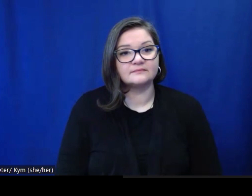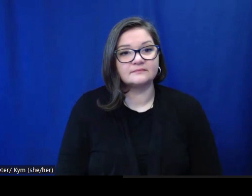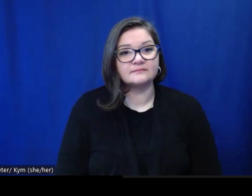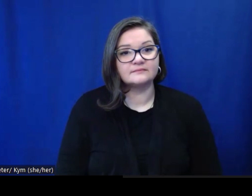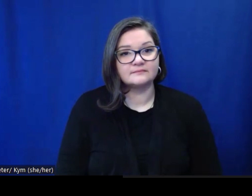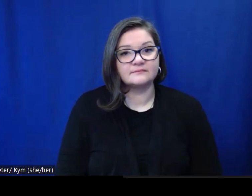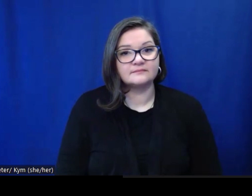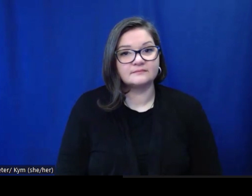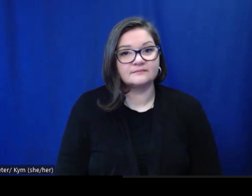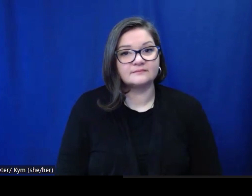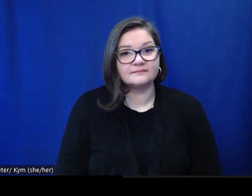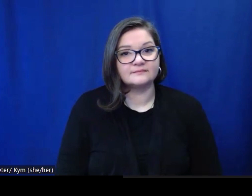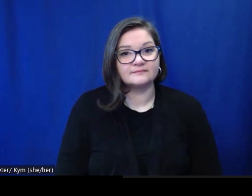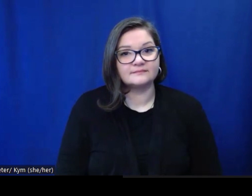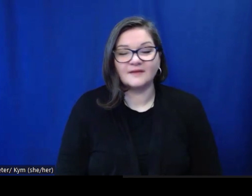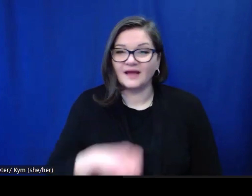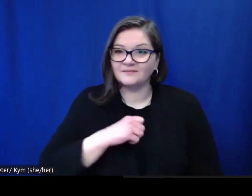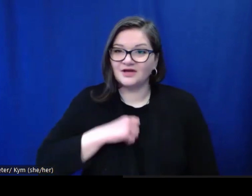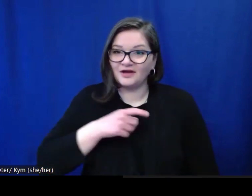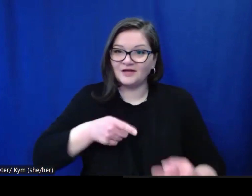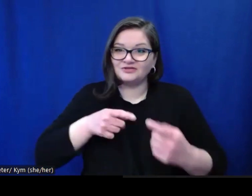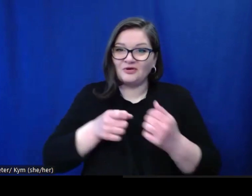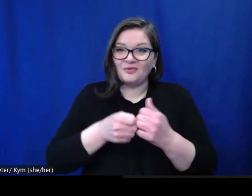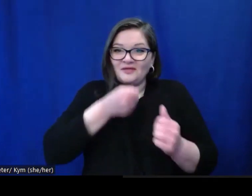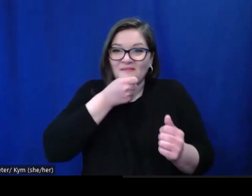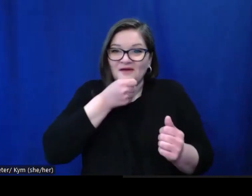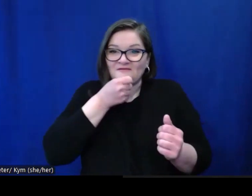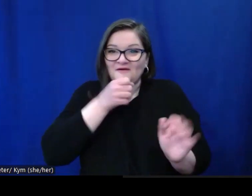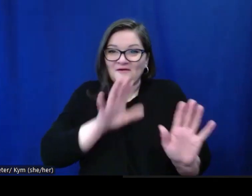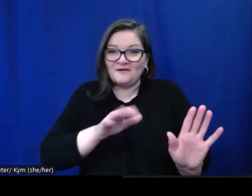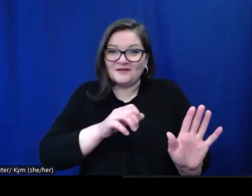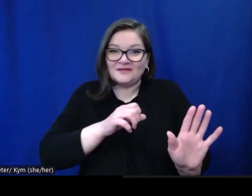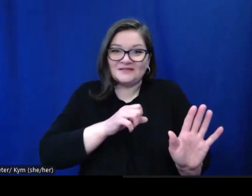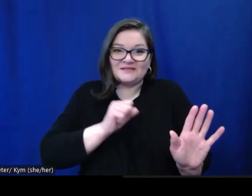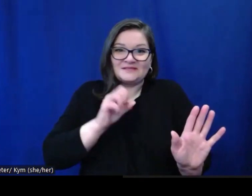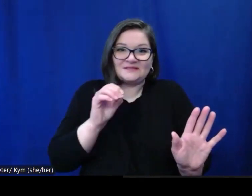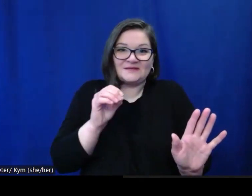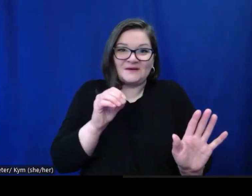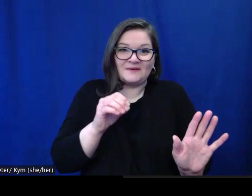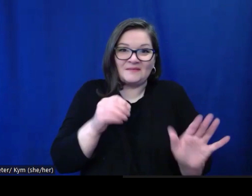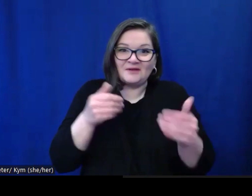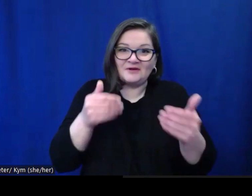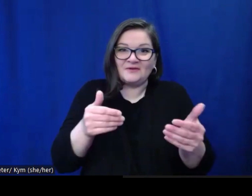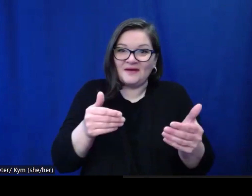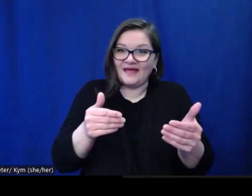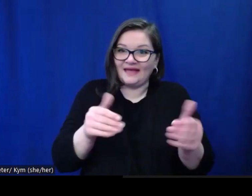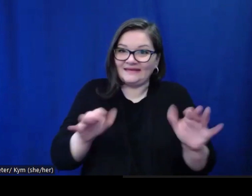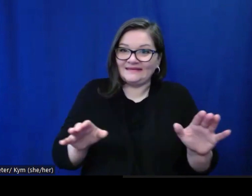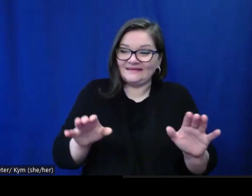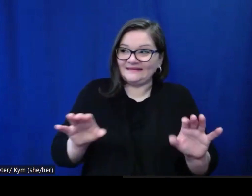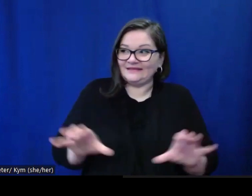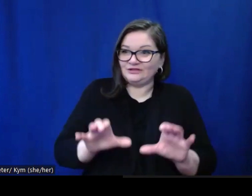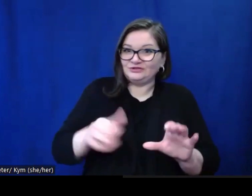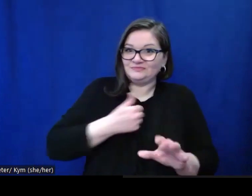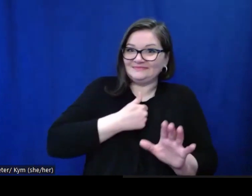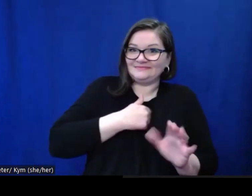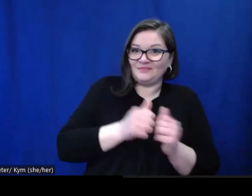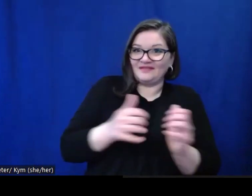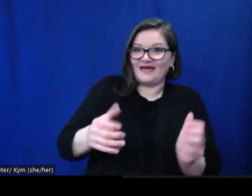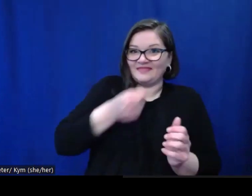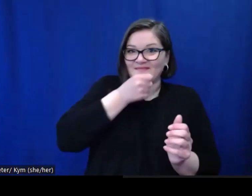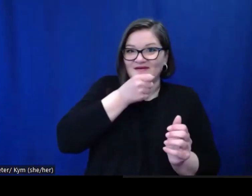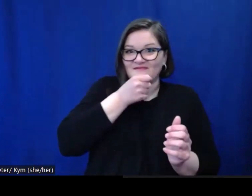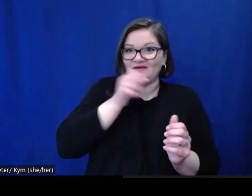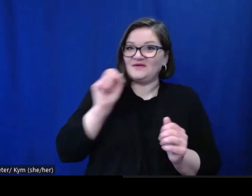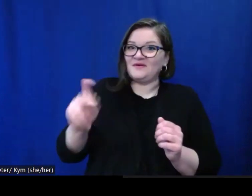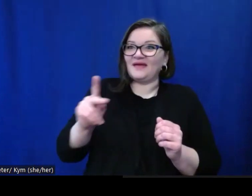I have a hard time speaking in a microphone, so I'm going to just see if you can hear me without that mic. Is this okay? Yeah. Okay, great. This panicked